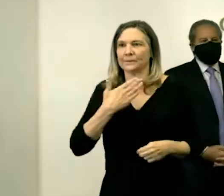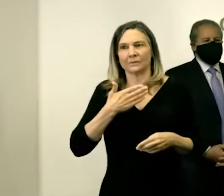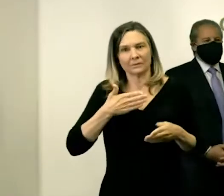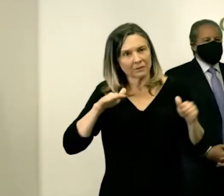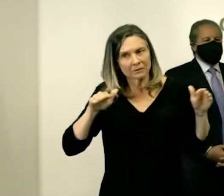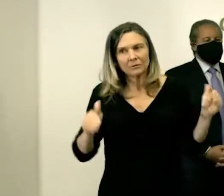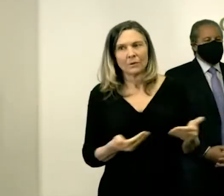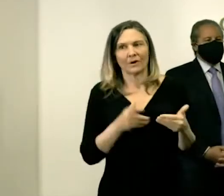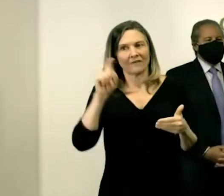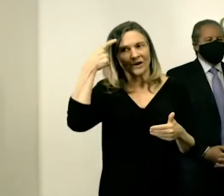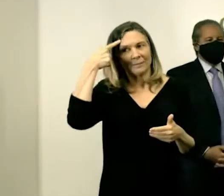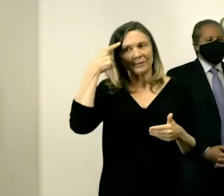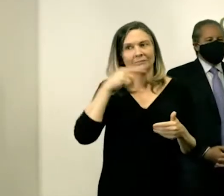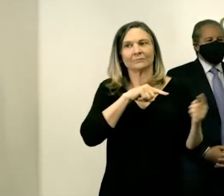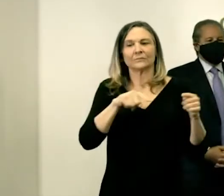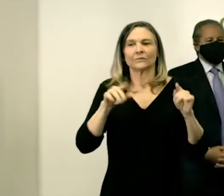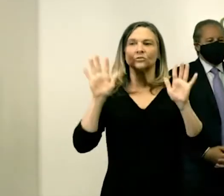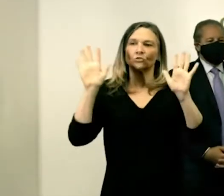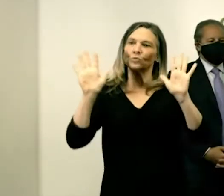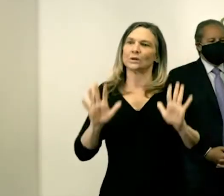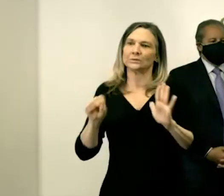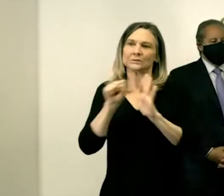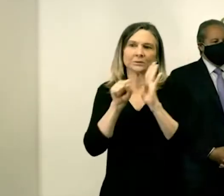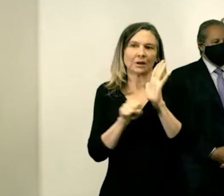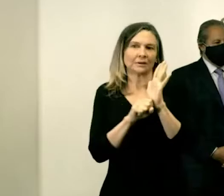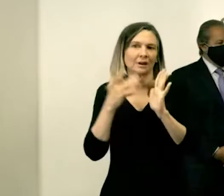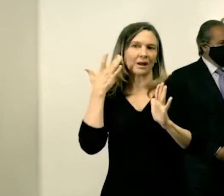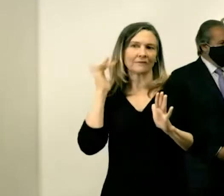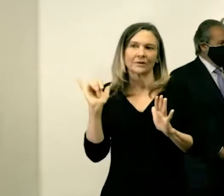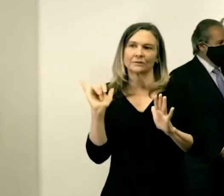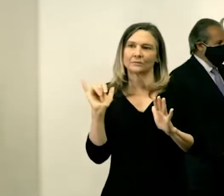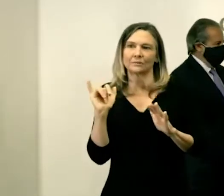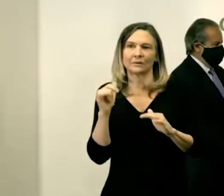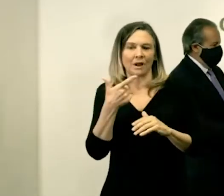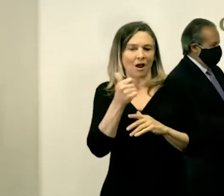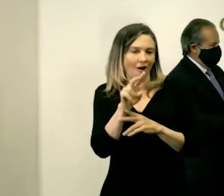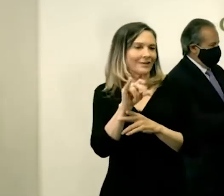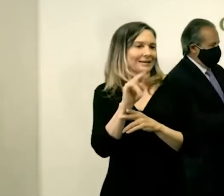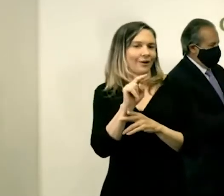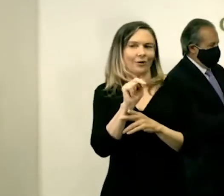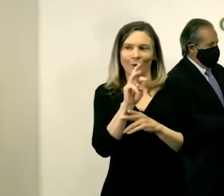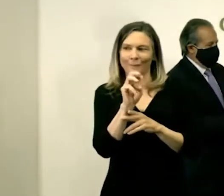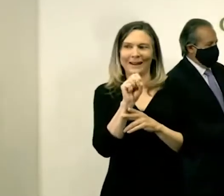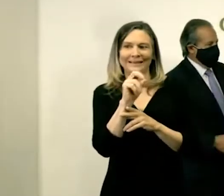governor of our great state of California, Gavin Newsom.